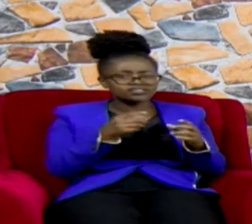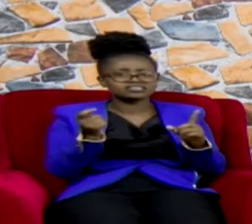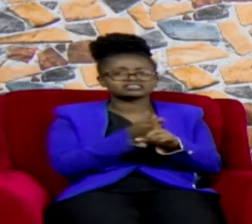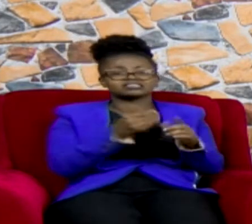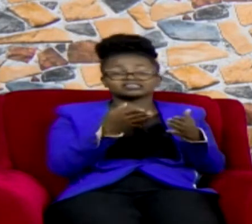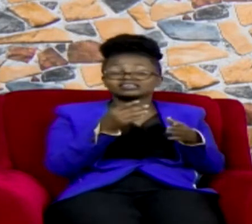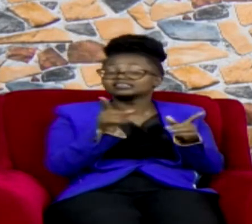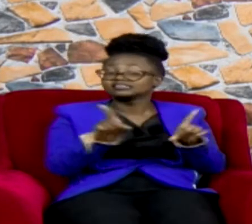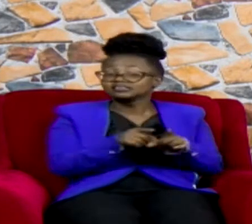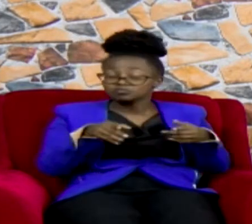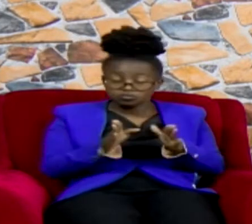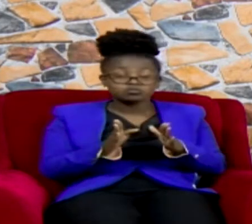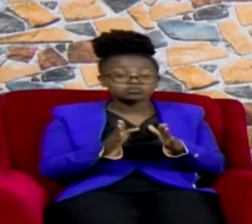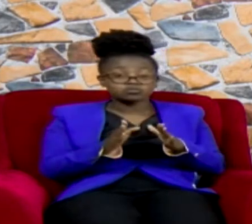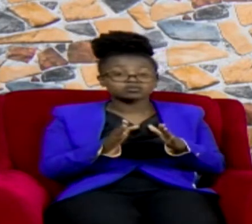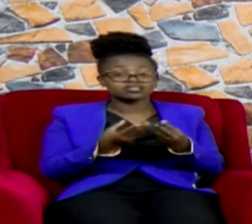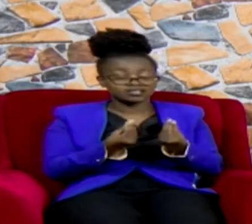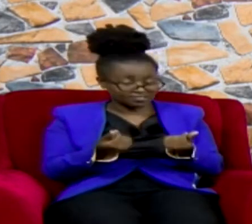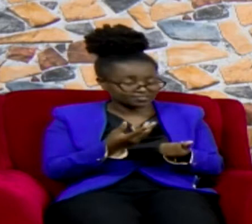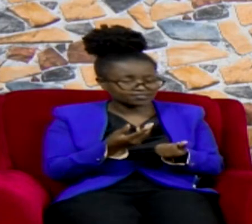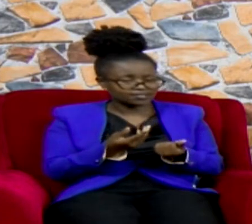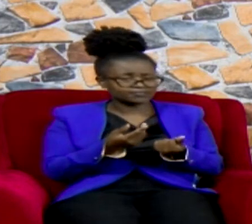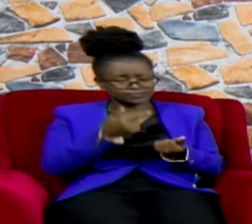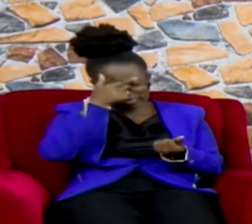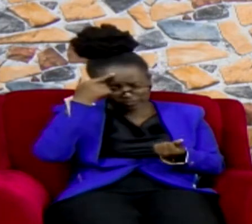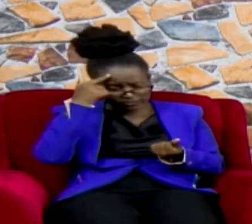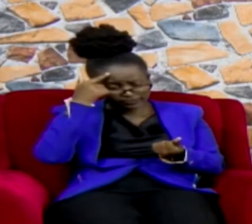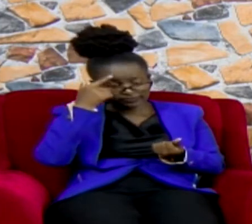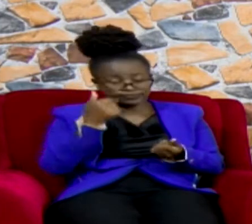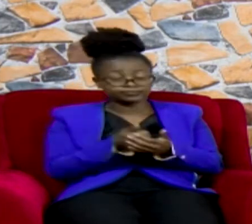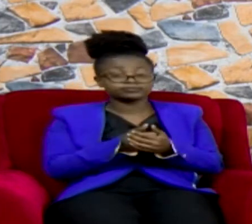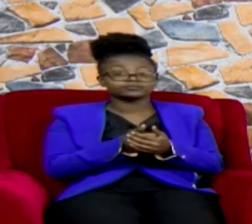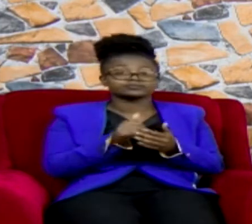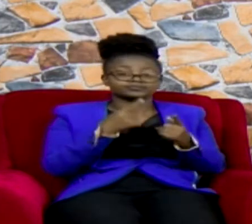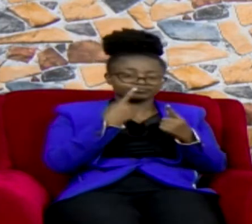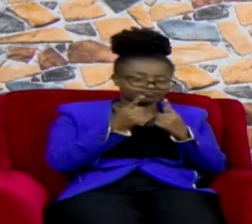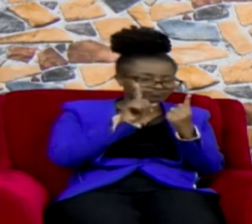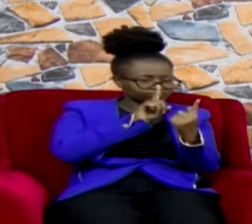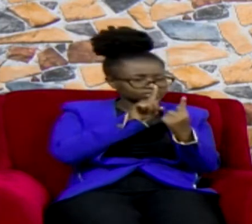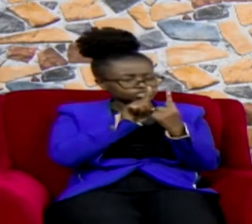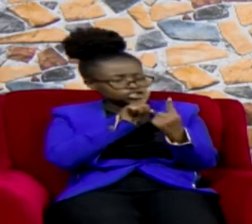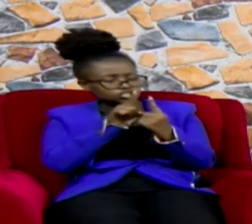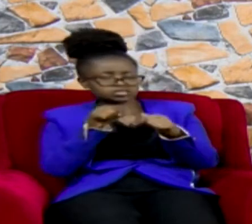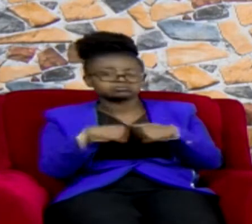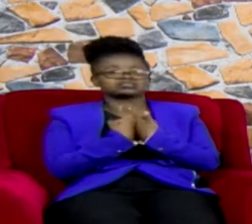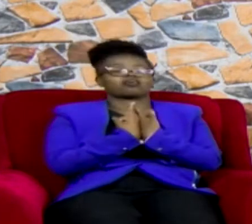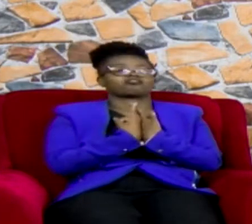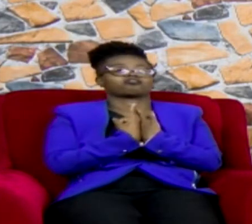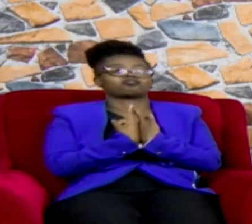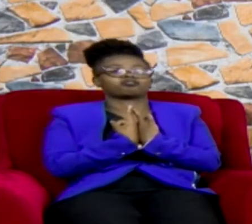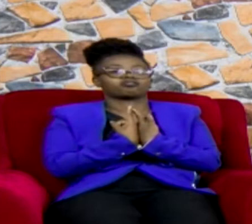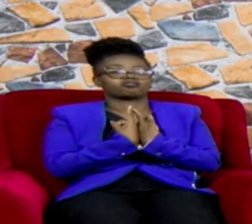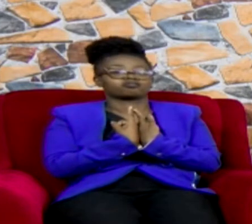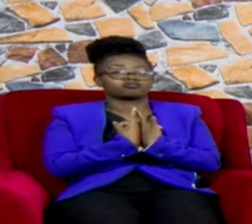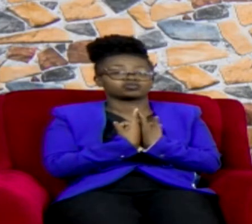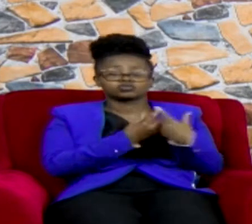the same way that they are handling it? Like, because they take it in that one-on-one, it is me, myself, and I, my name.